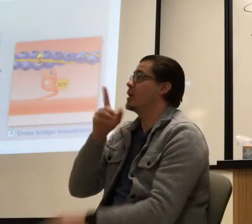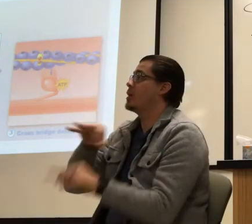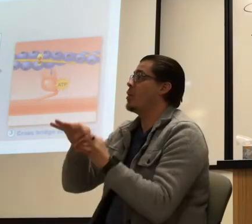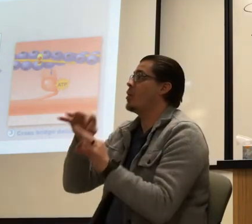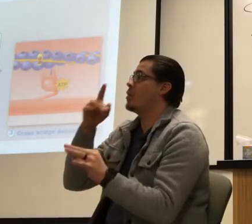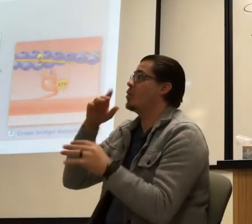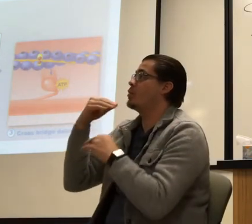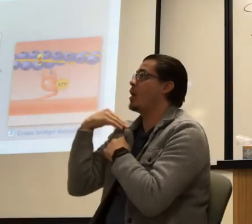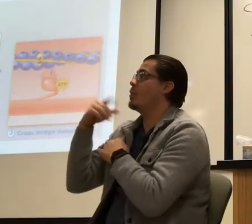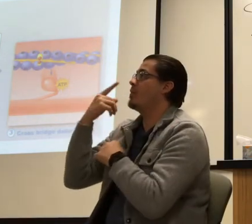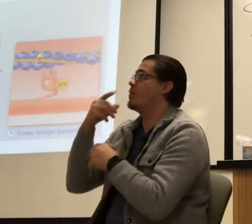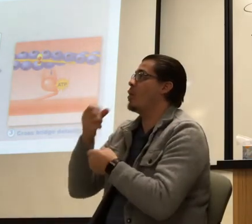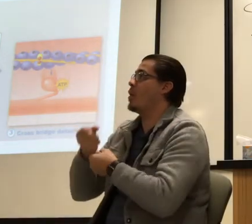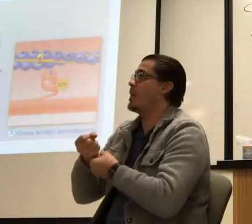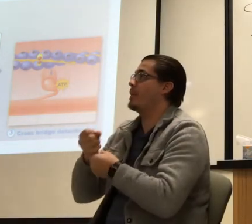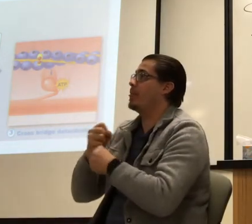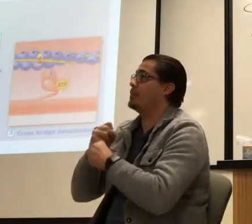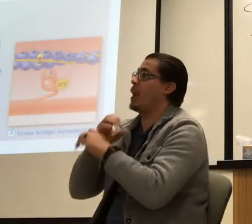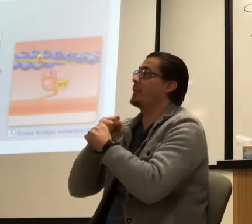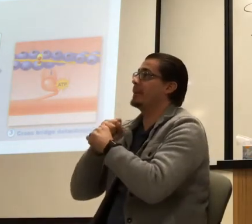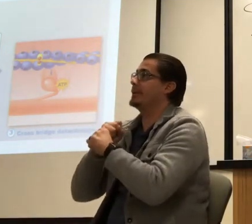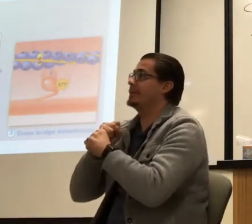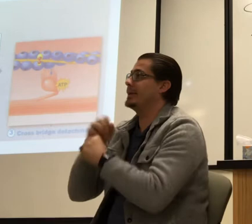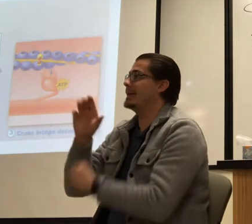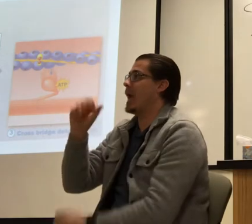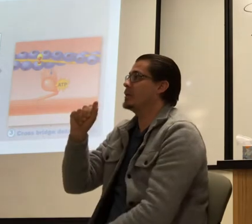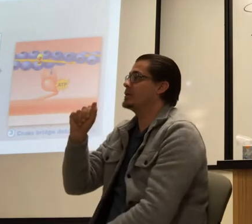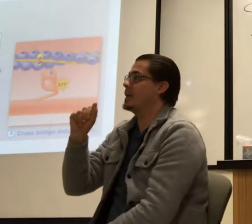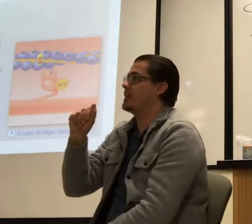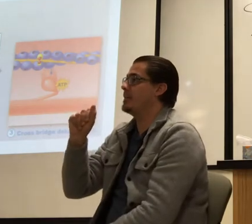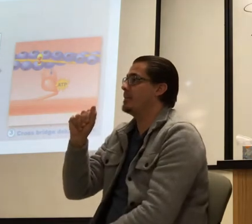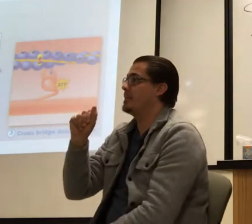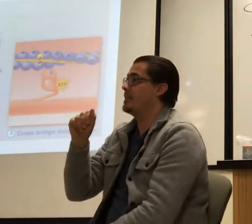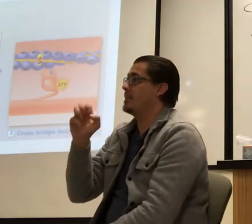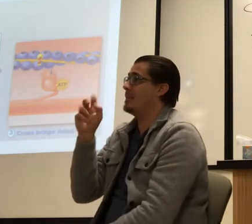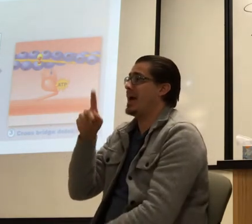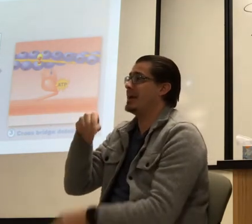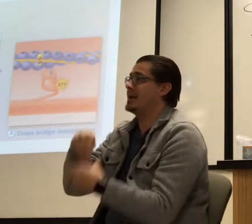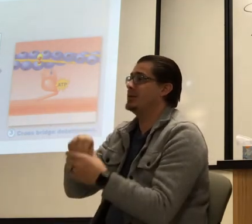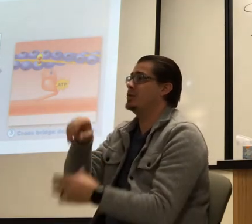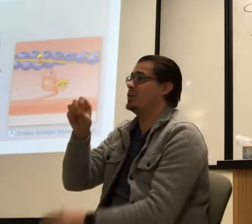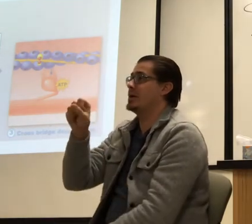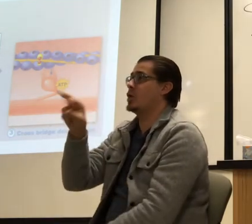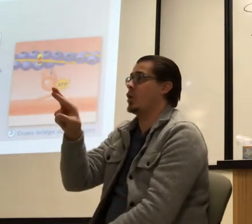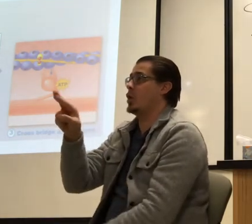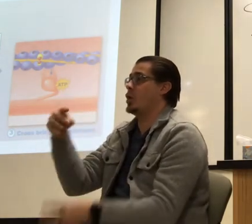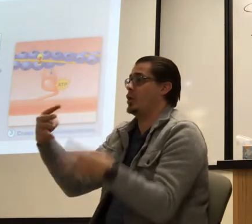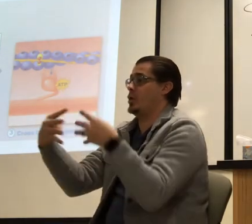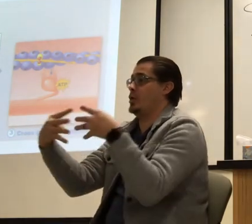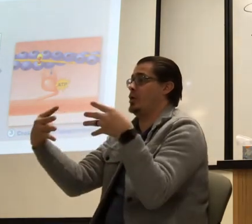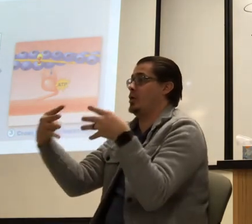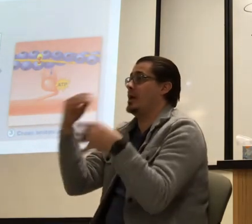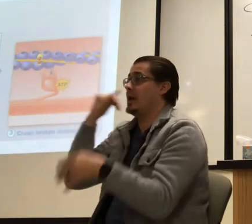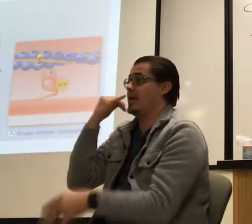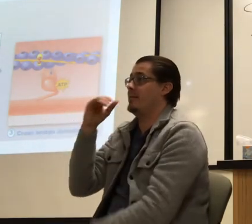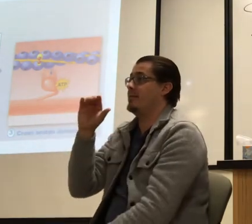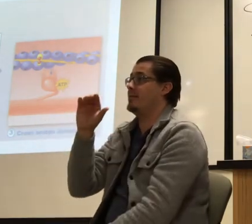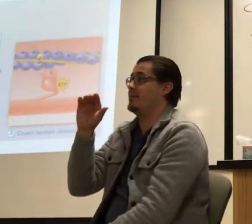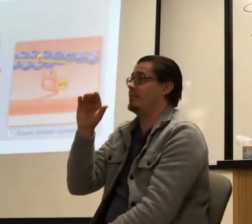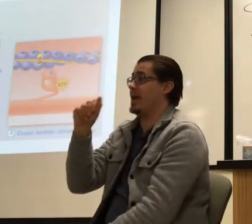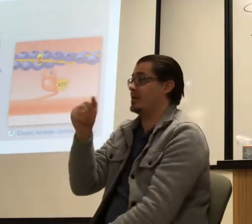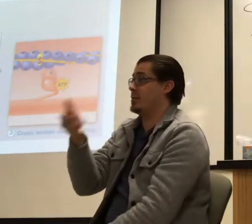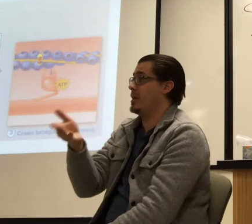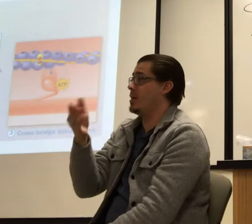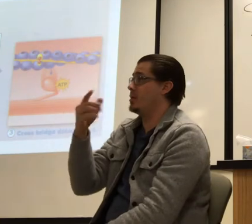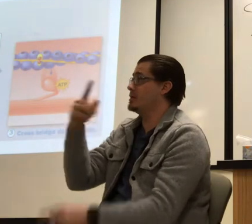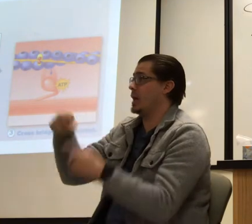responsible for pumping the calcium back into the SR. Because as long as calcium's there, this cycle is going to